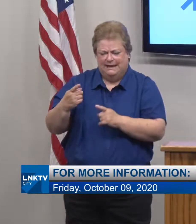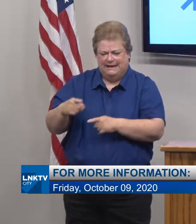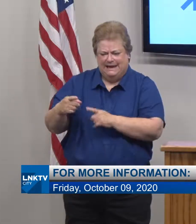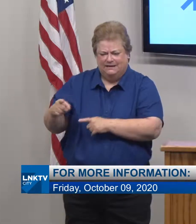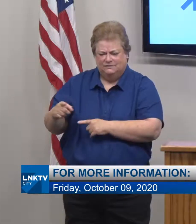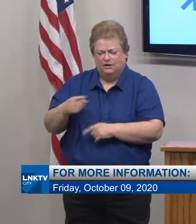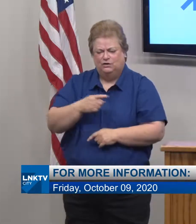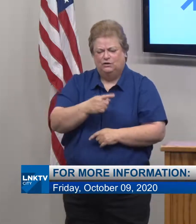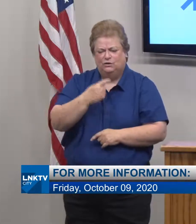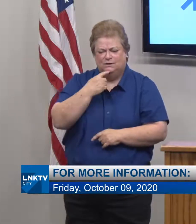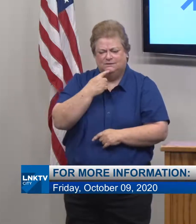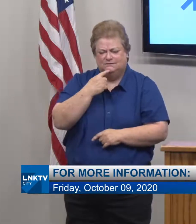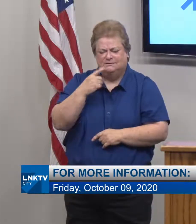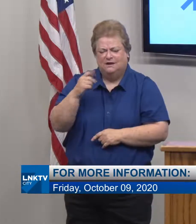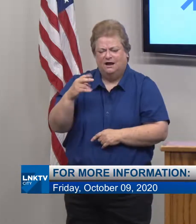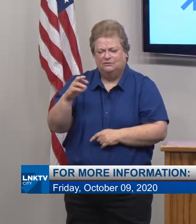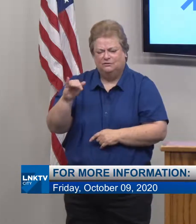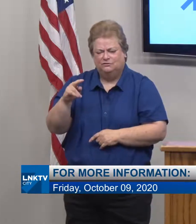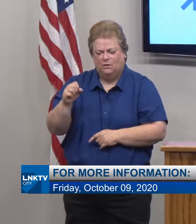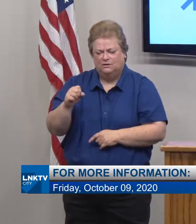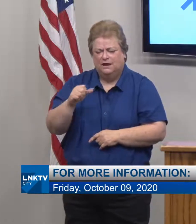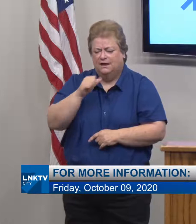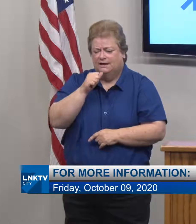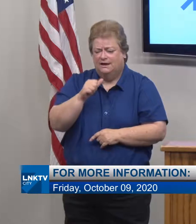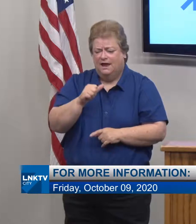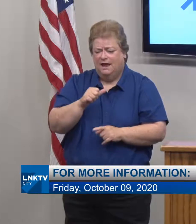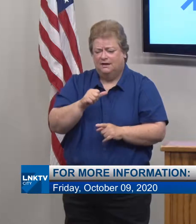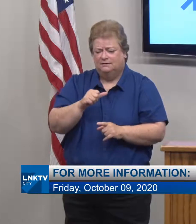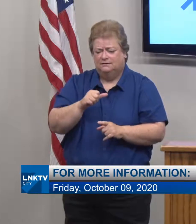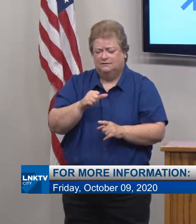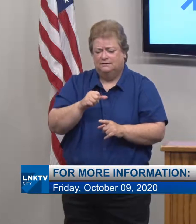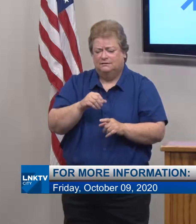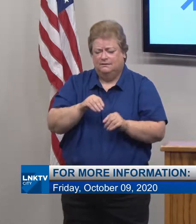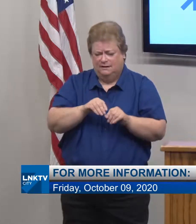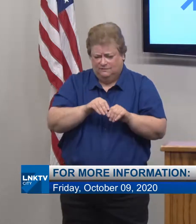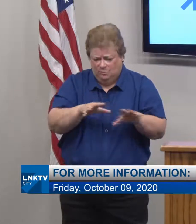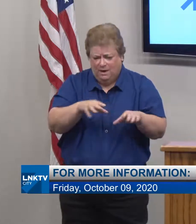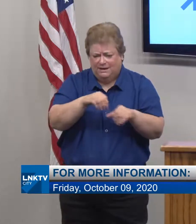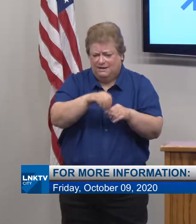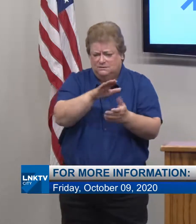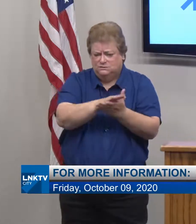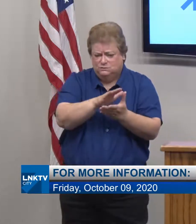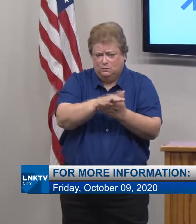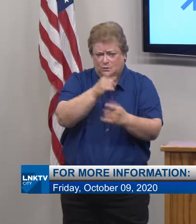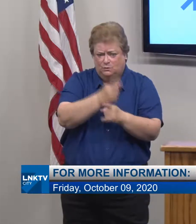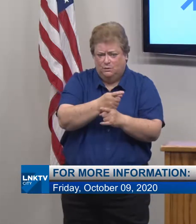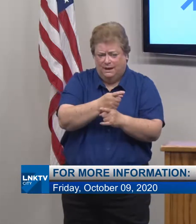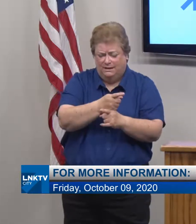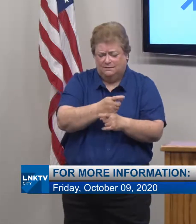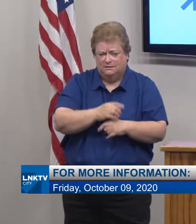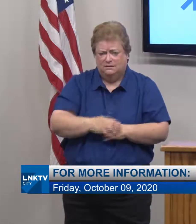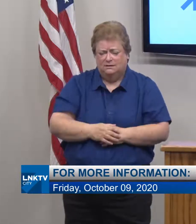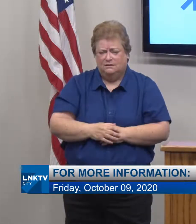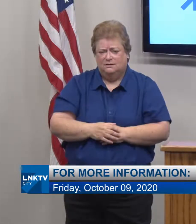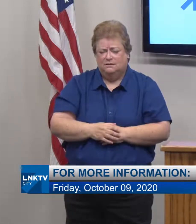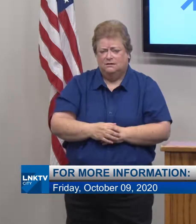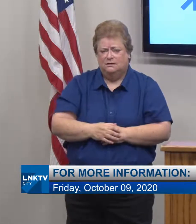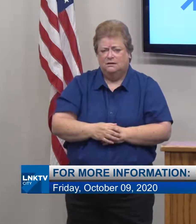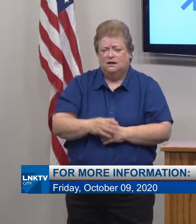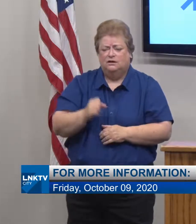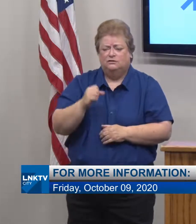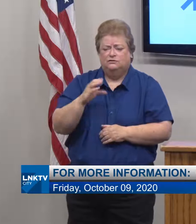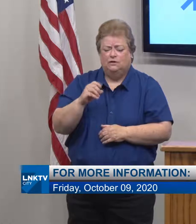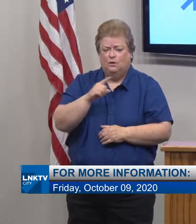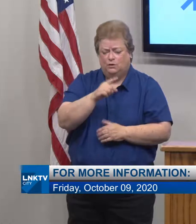Dr. Joel said they're not getting infected at school. There's not No. spread There's at not. school. So through